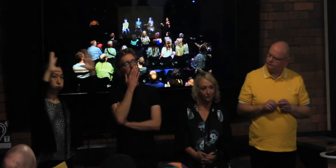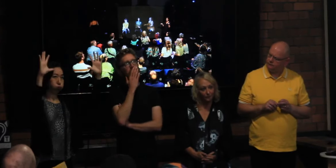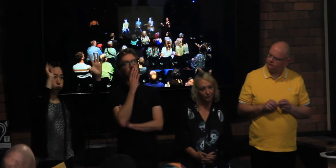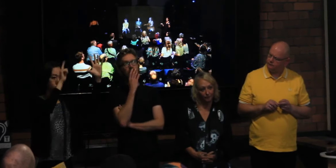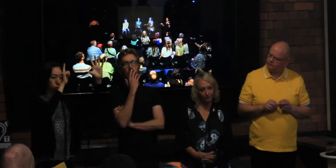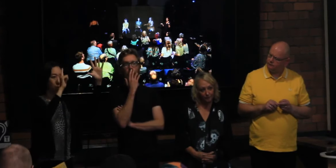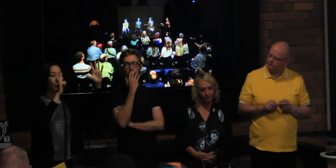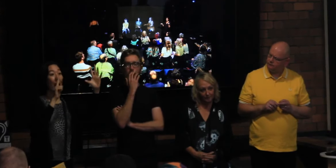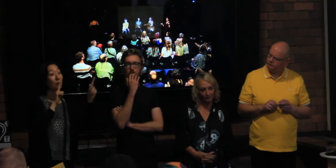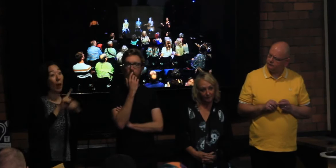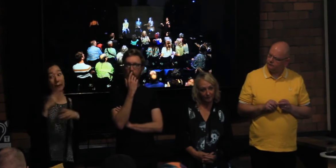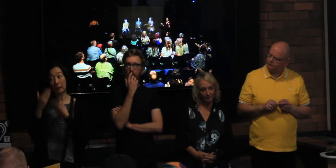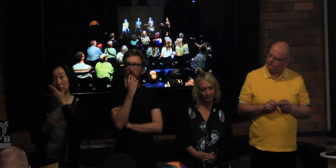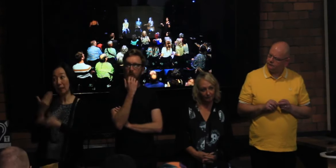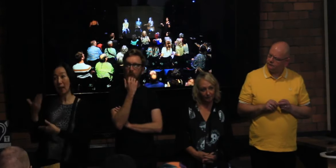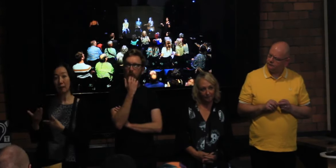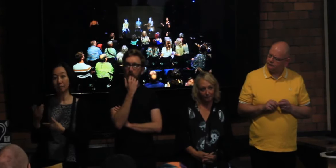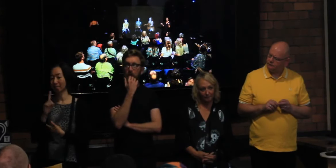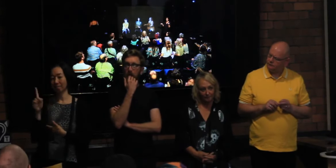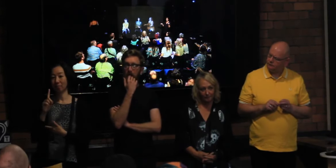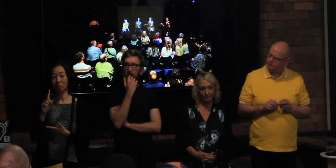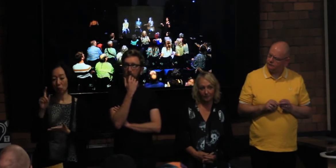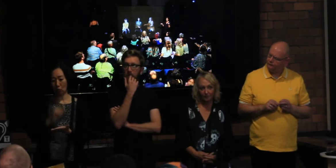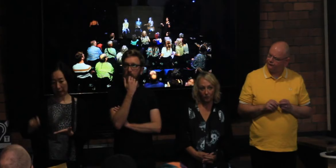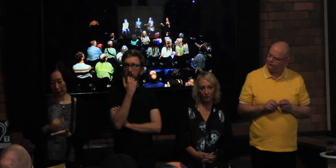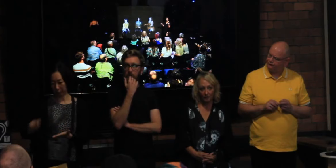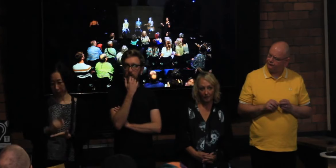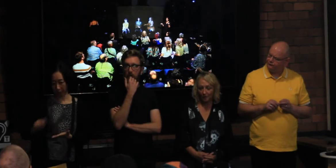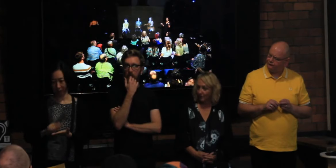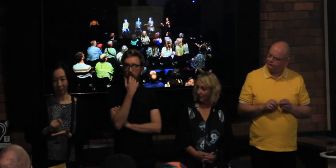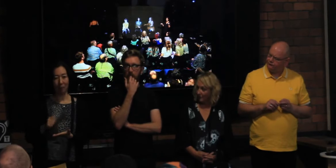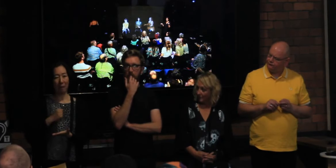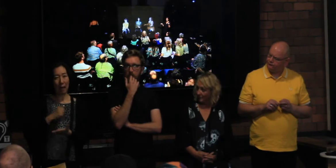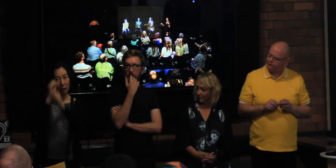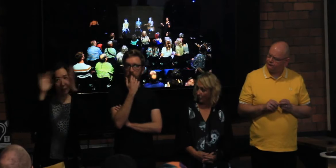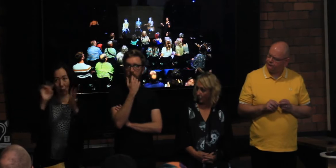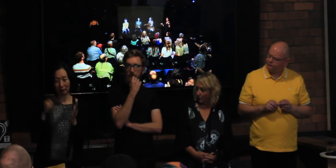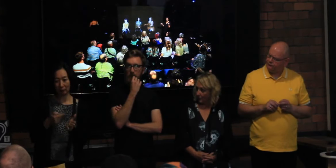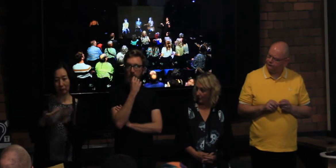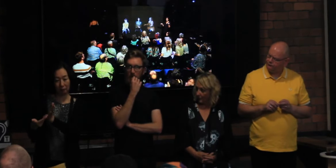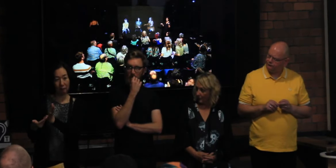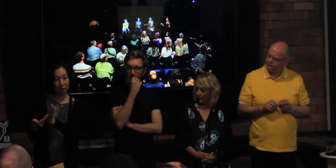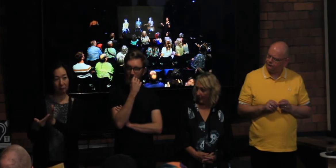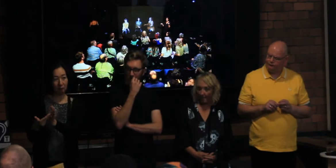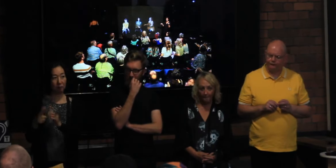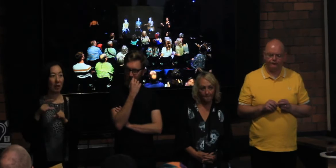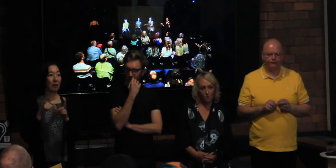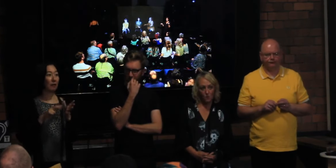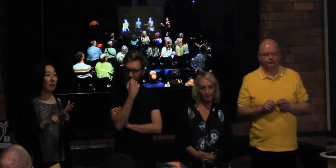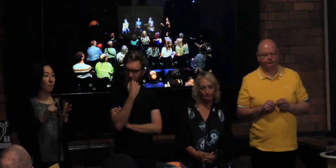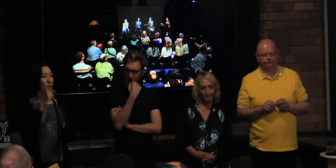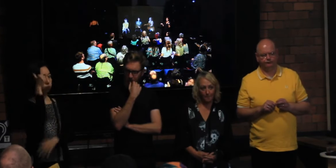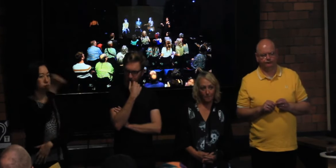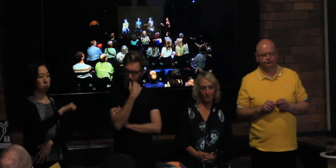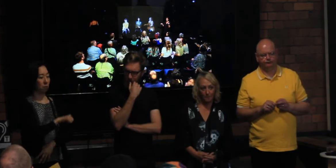my head, what I wanted was to create a fully impactful visual experience. And what I did was